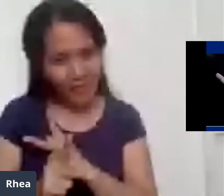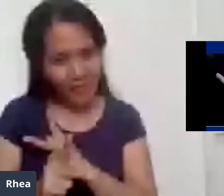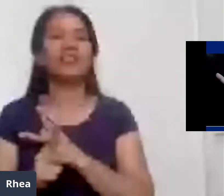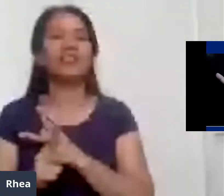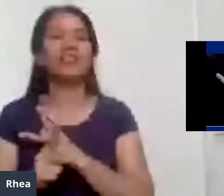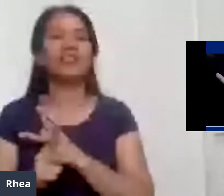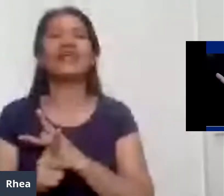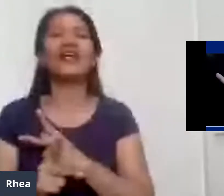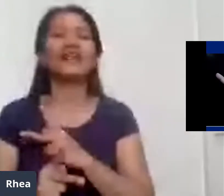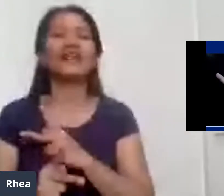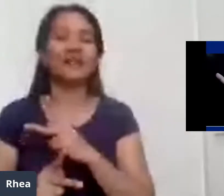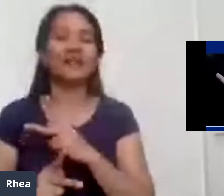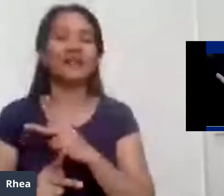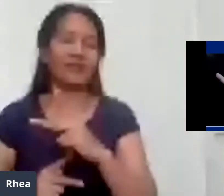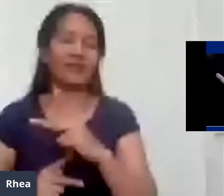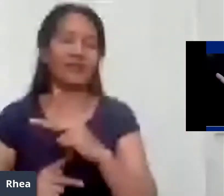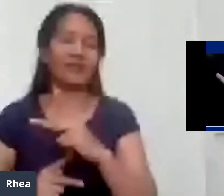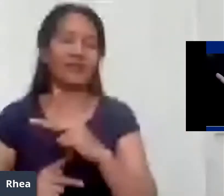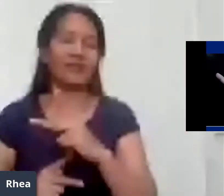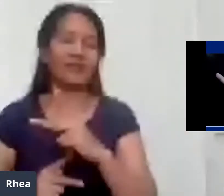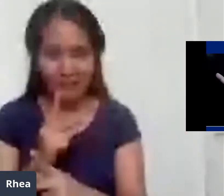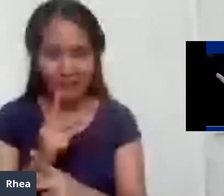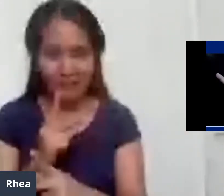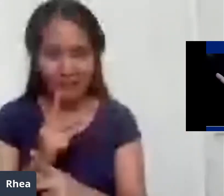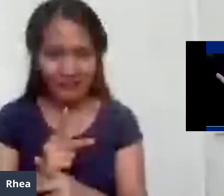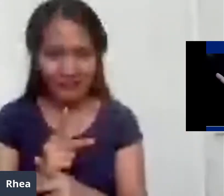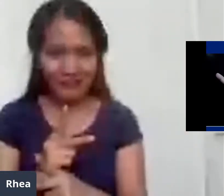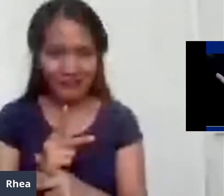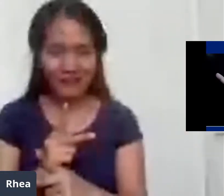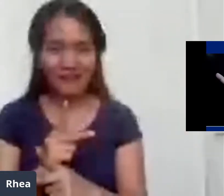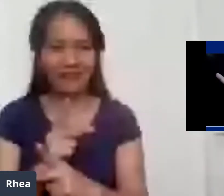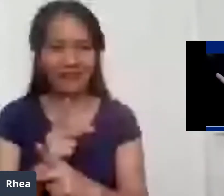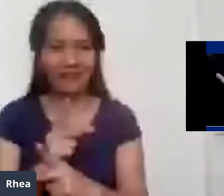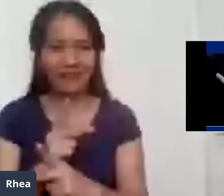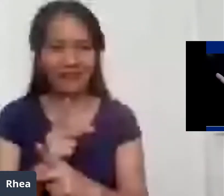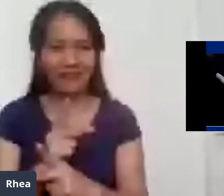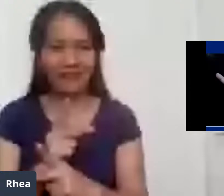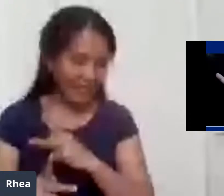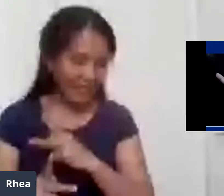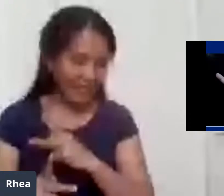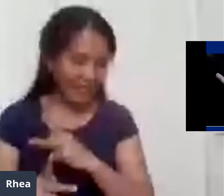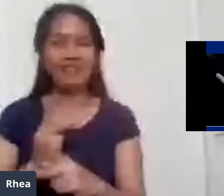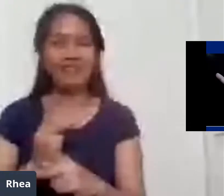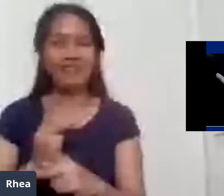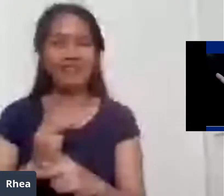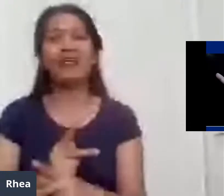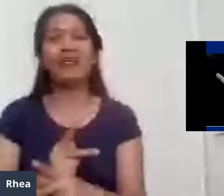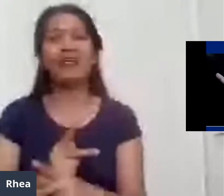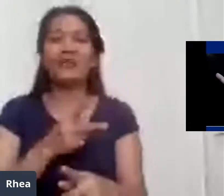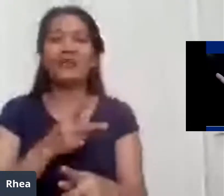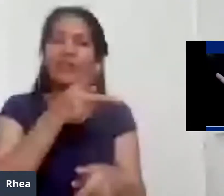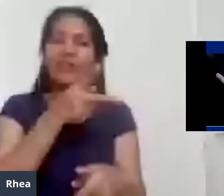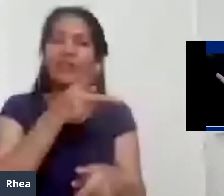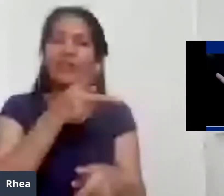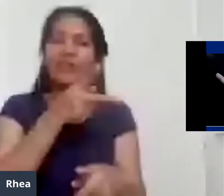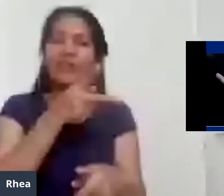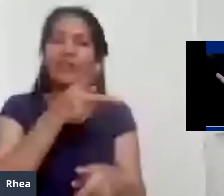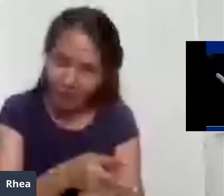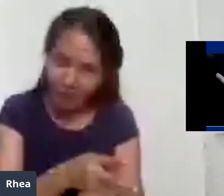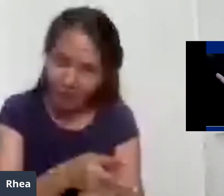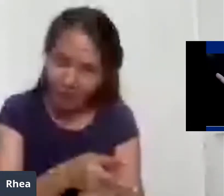Kind. We need to be kind anytime. Kind. We need